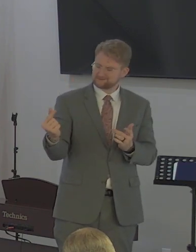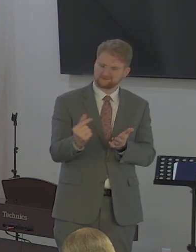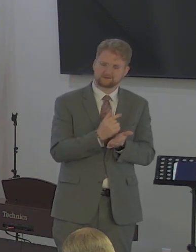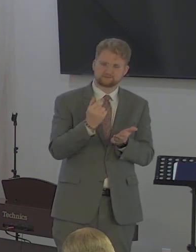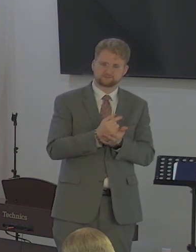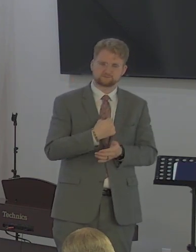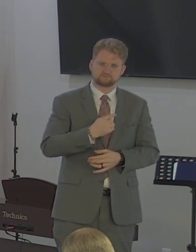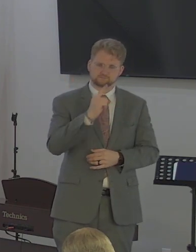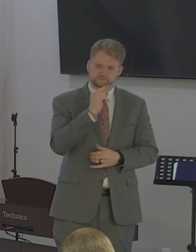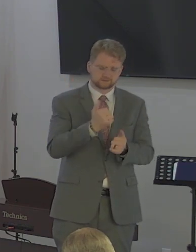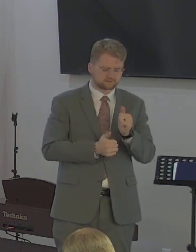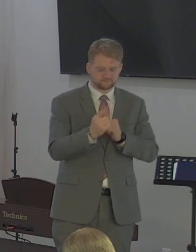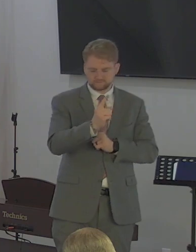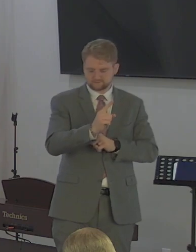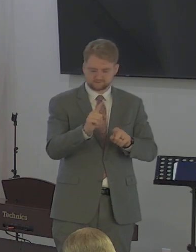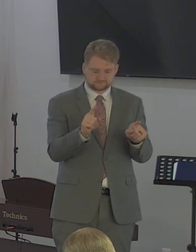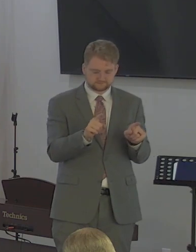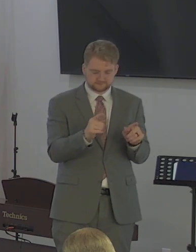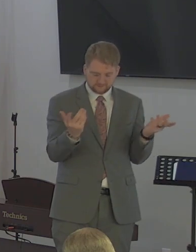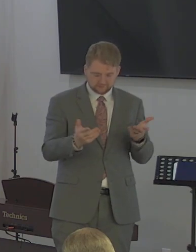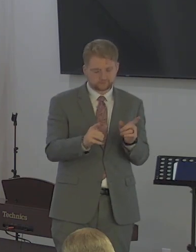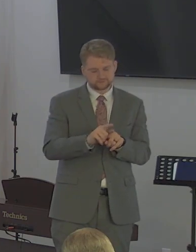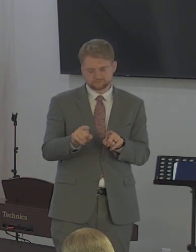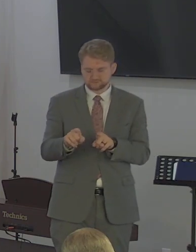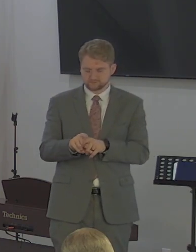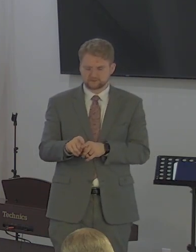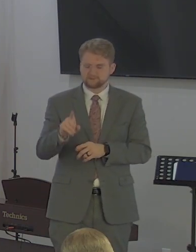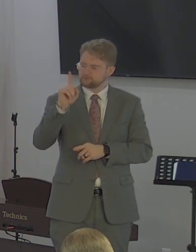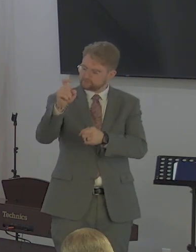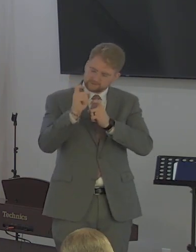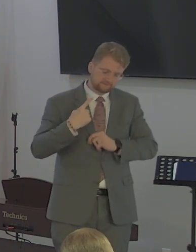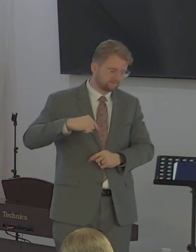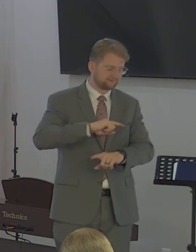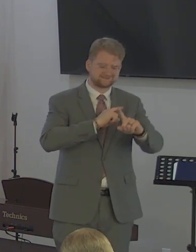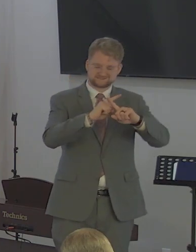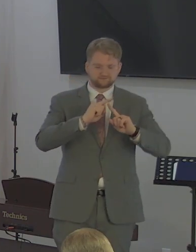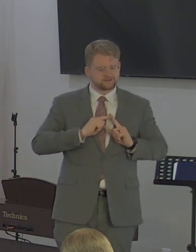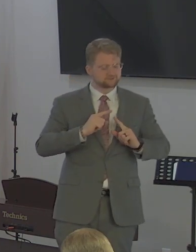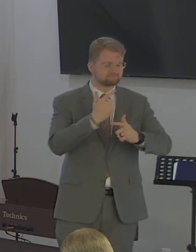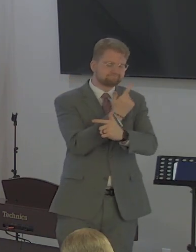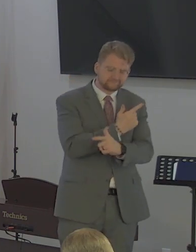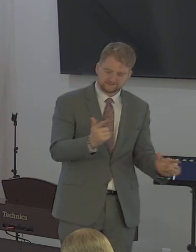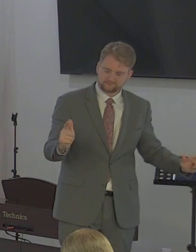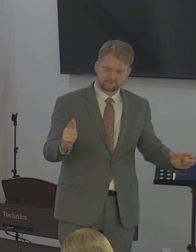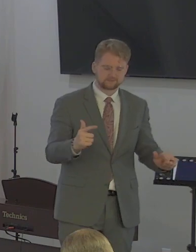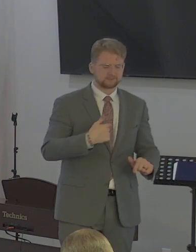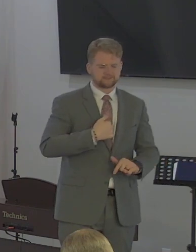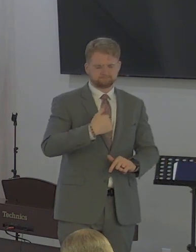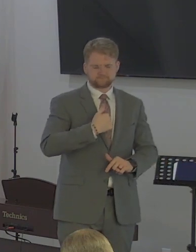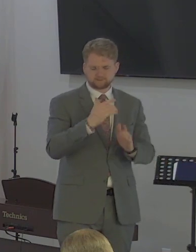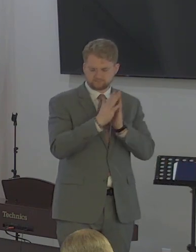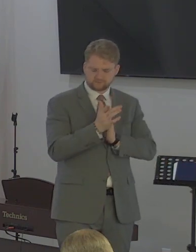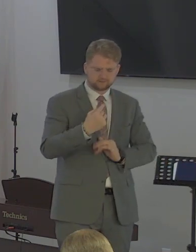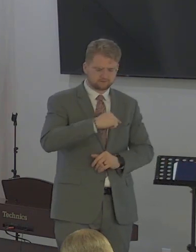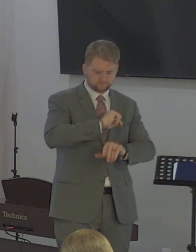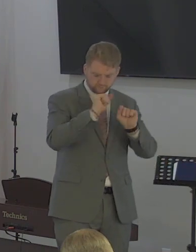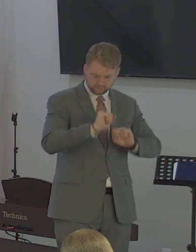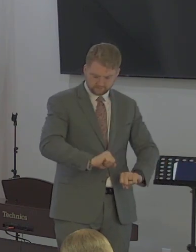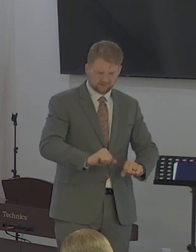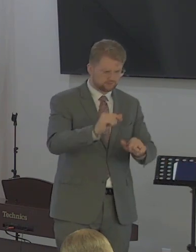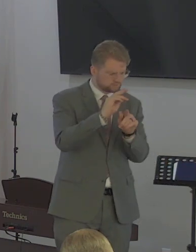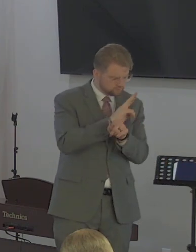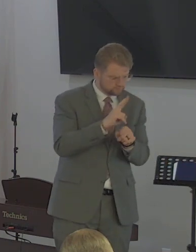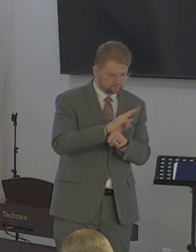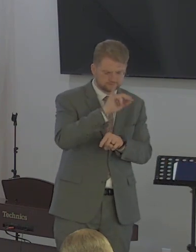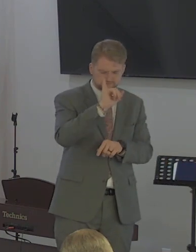well. Father, you've given us salvation. Truthfully, you've given us liberty, Lord. But may we learn and recognize to use that liberty for your honor